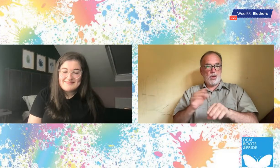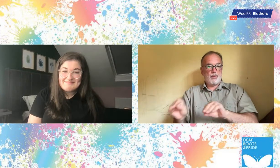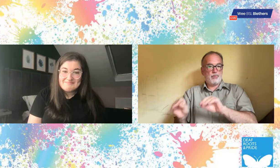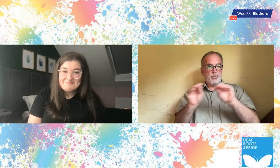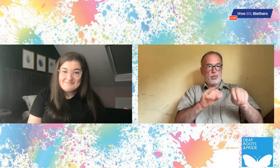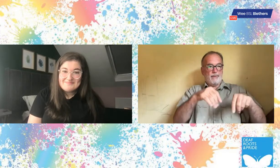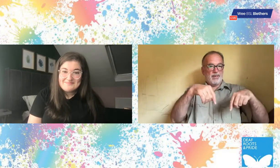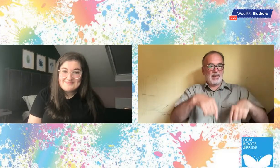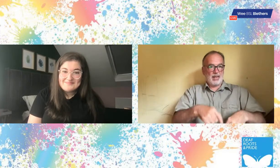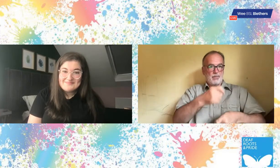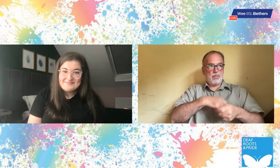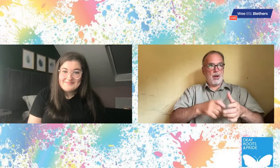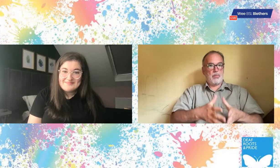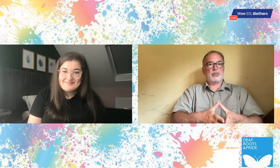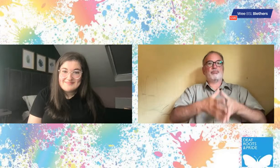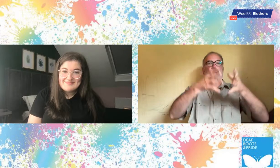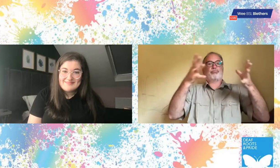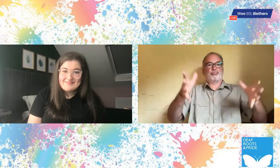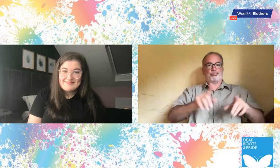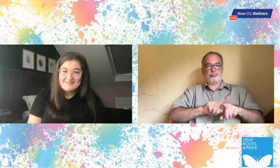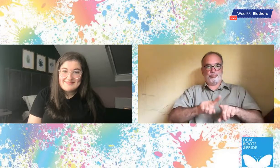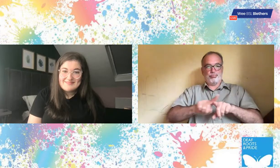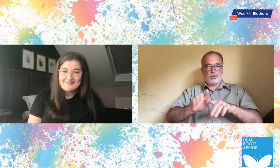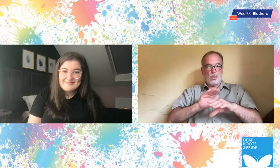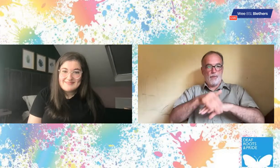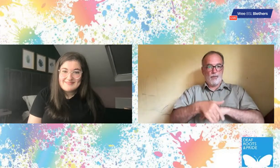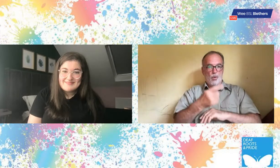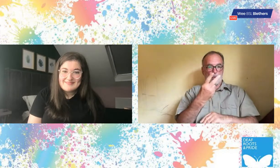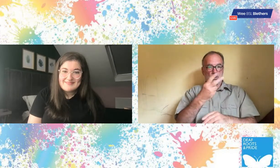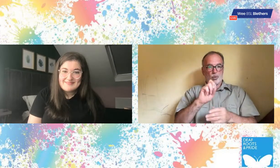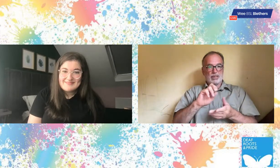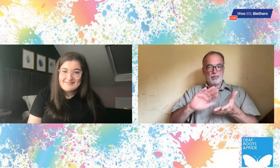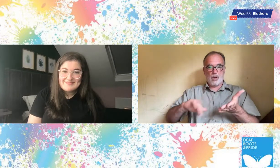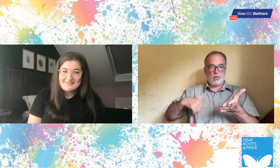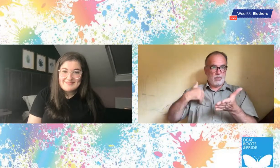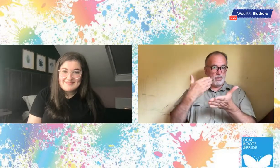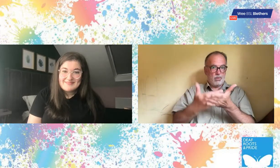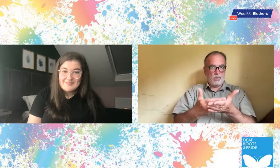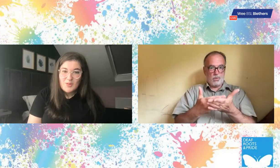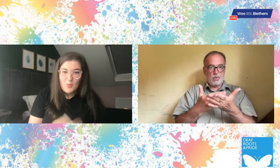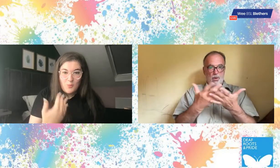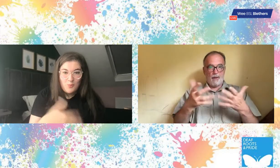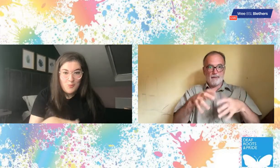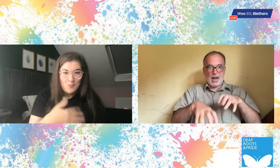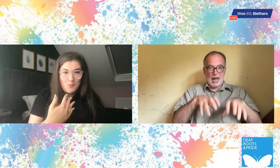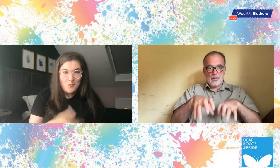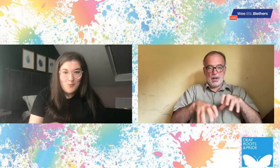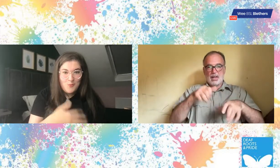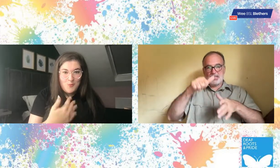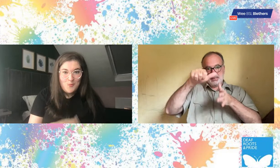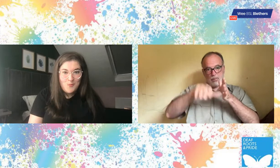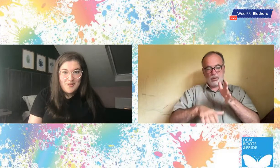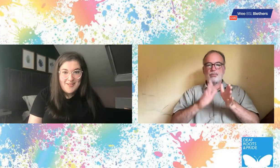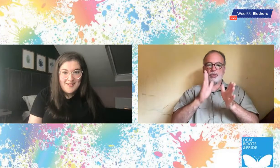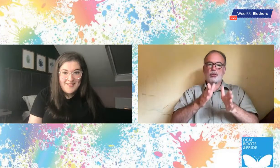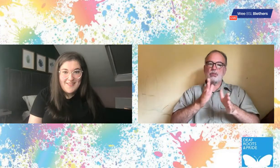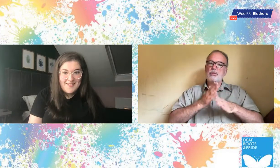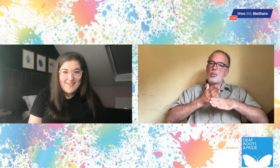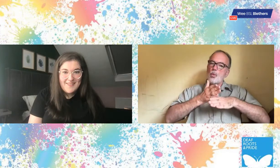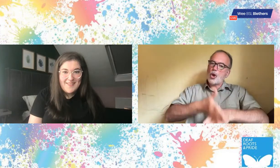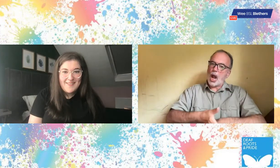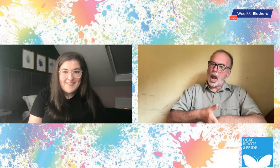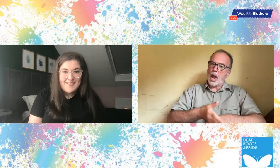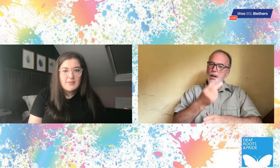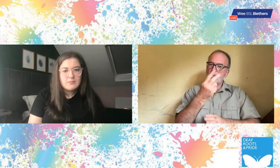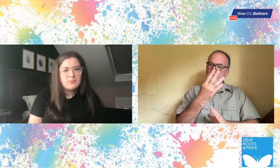Centre just down in England, a little one before I moved to Scotland to a much bigger place. And as I say, I've been running